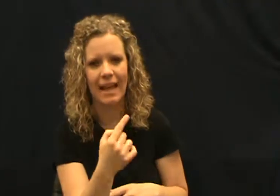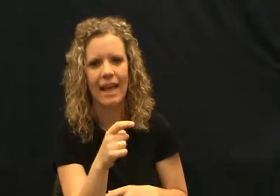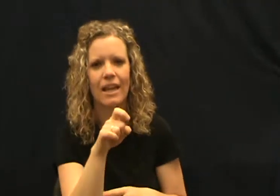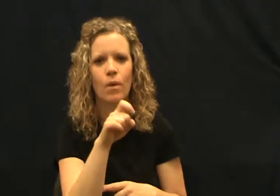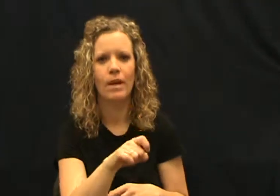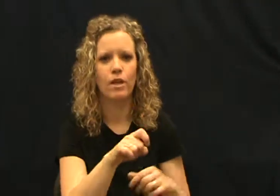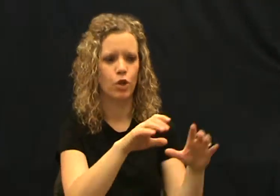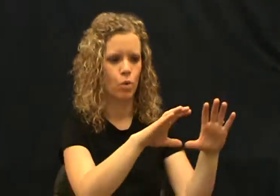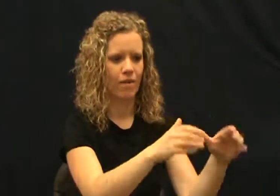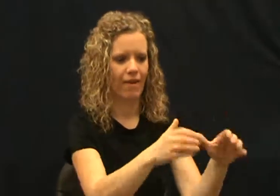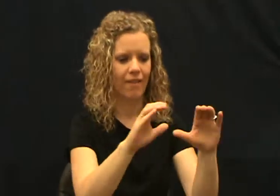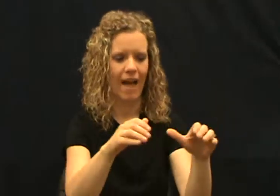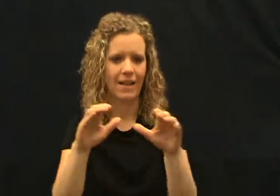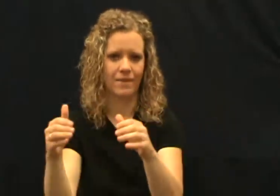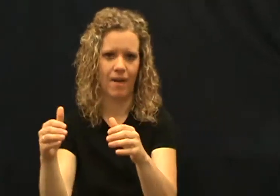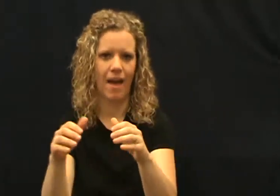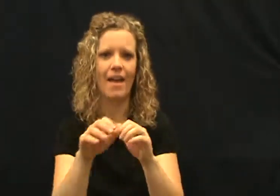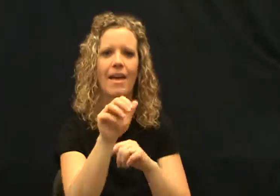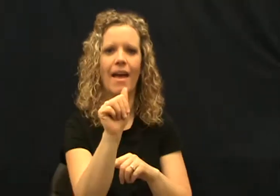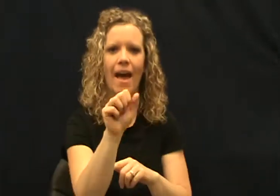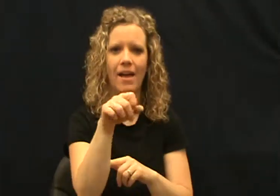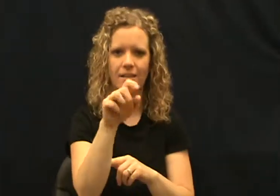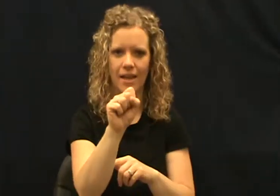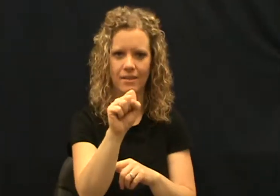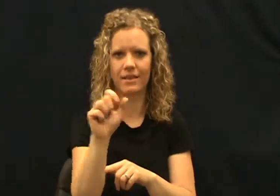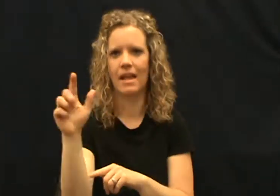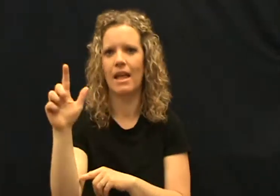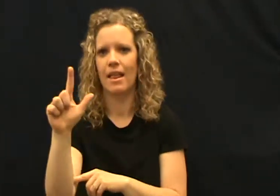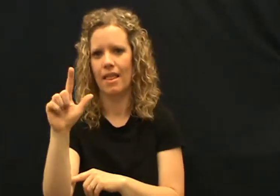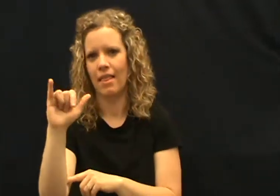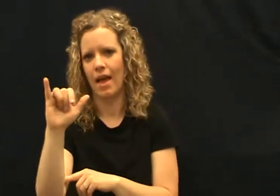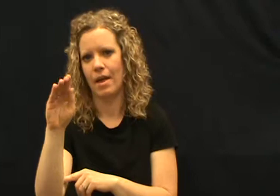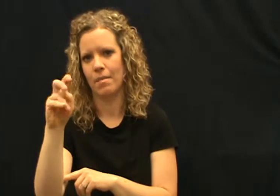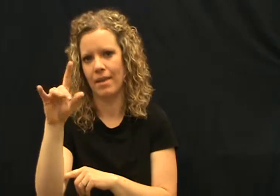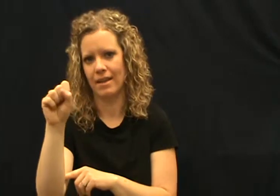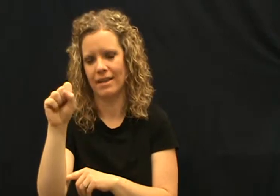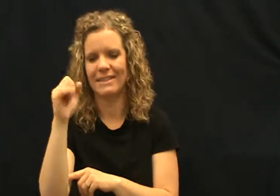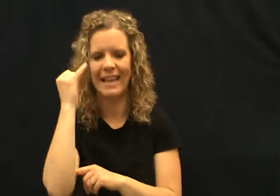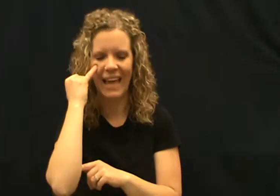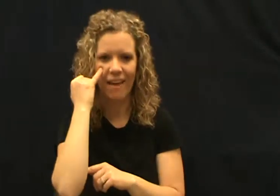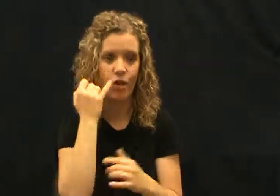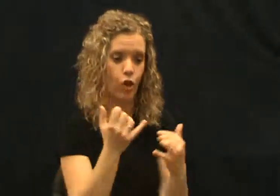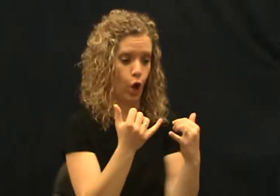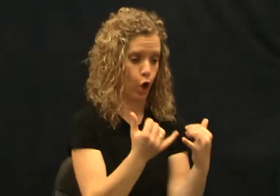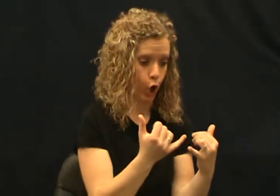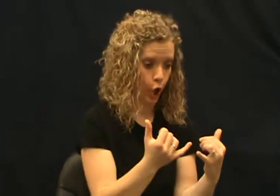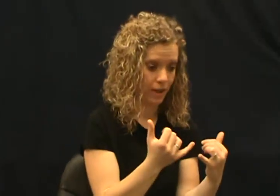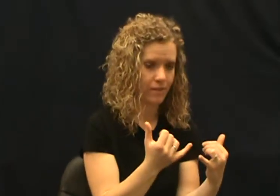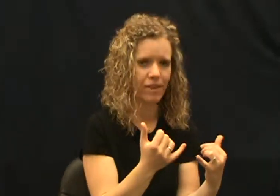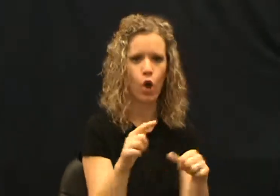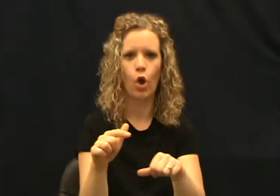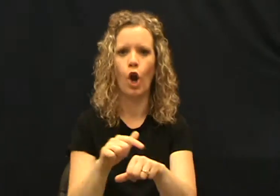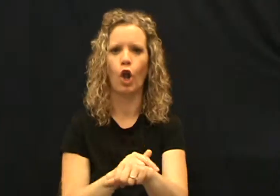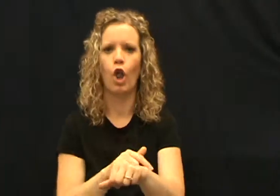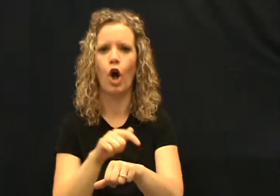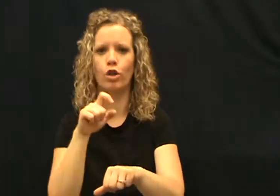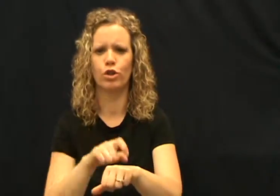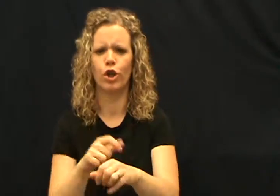our assets and liabilities in terms of whether they are current or long-term. And current assets